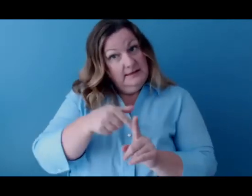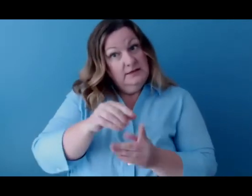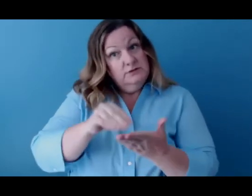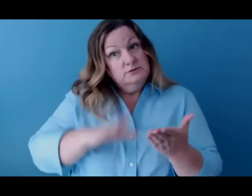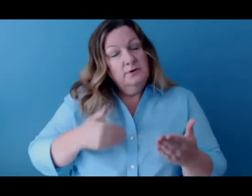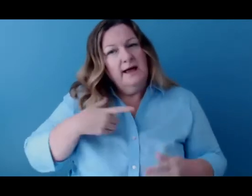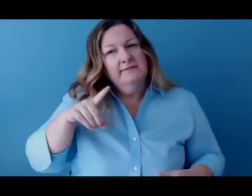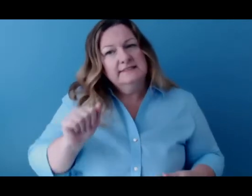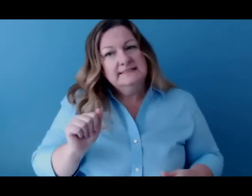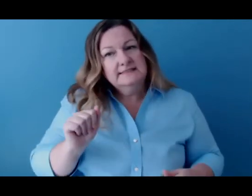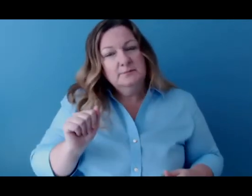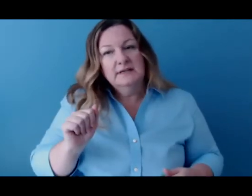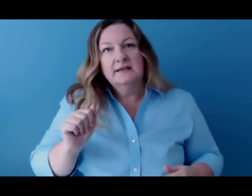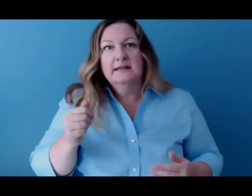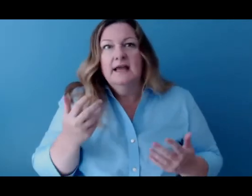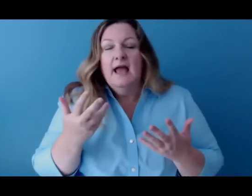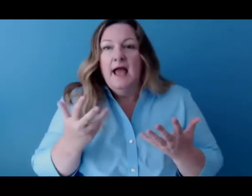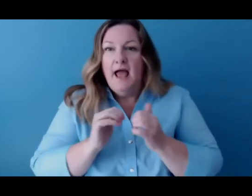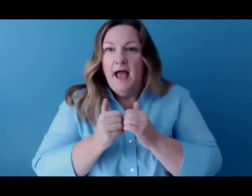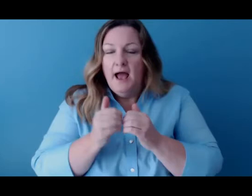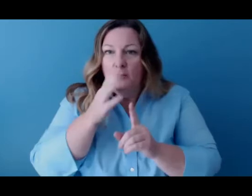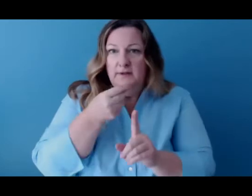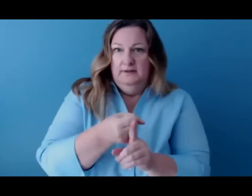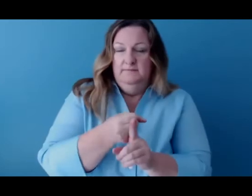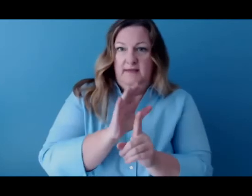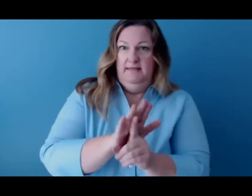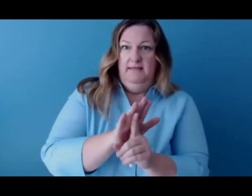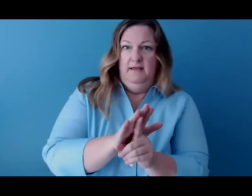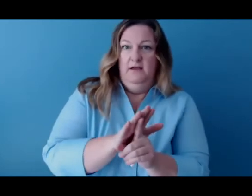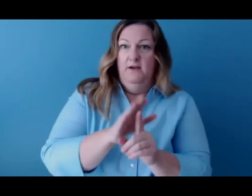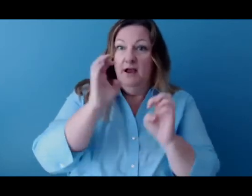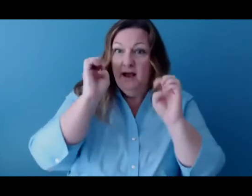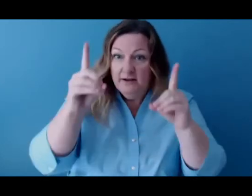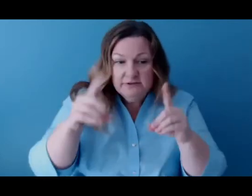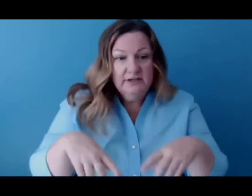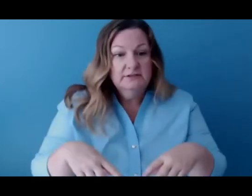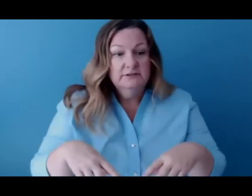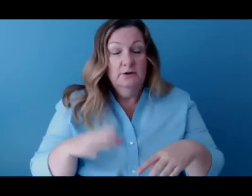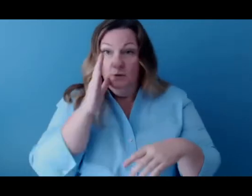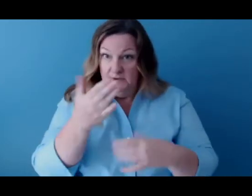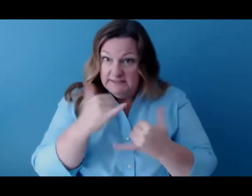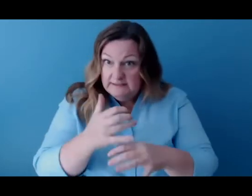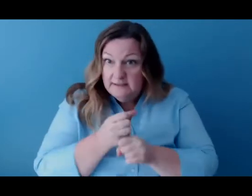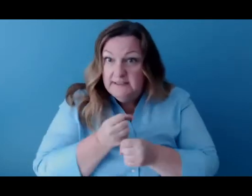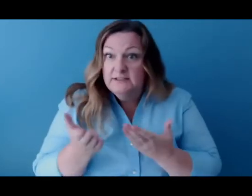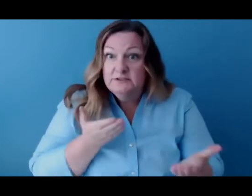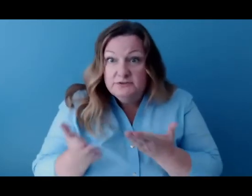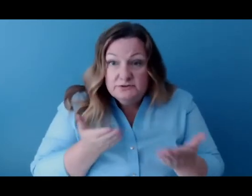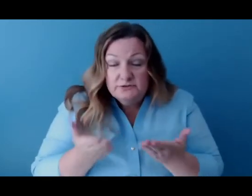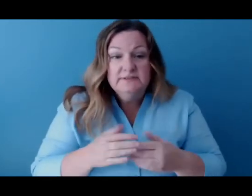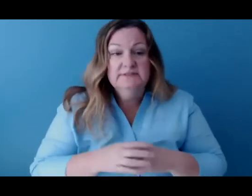What would, you know, what can happen to them, and whether they're going to receive the services? Students with